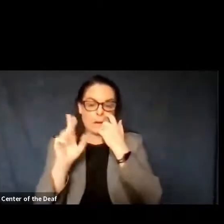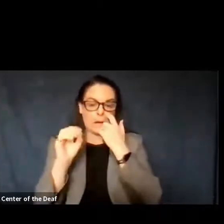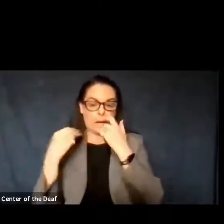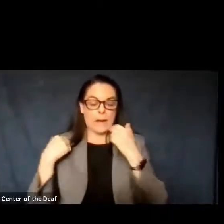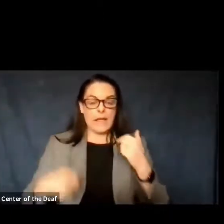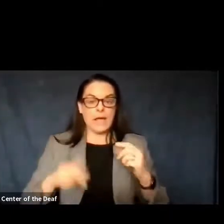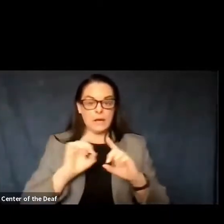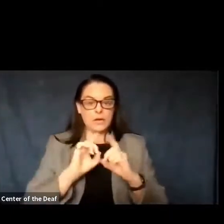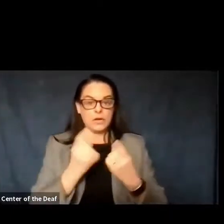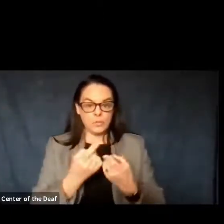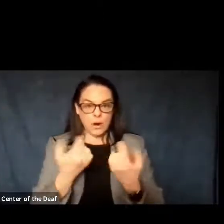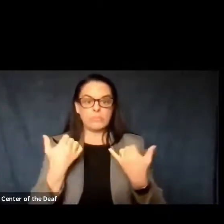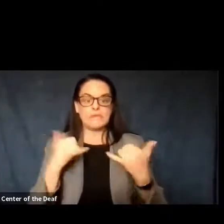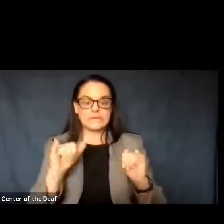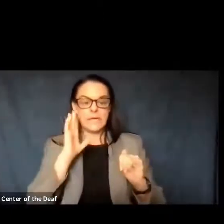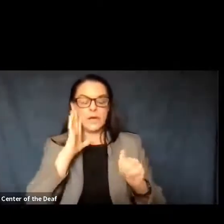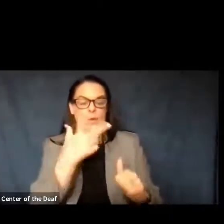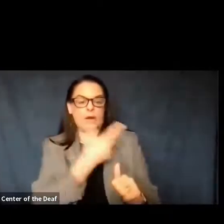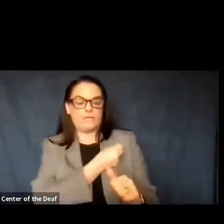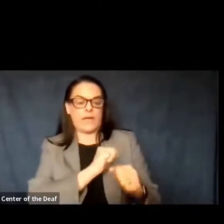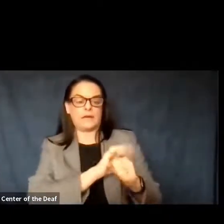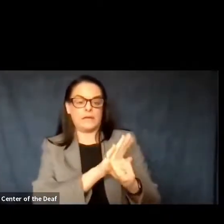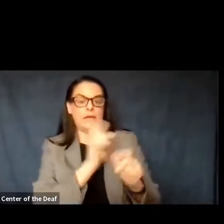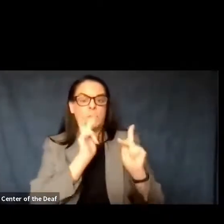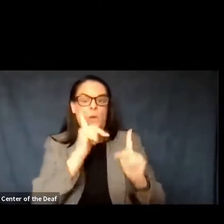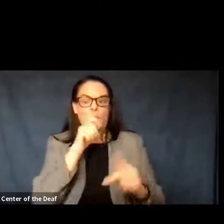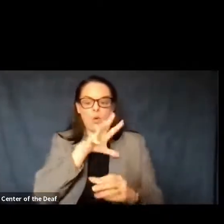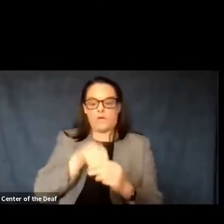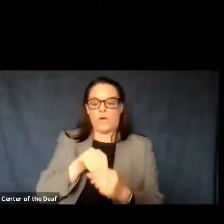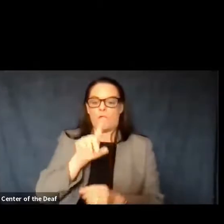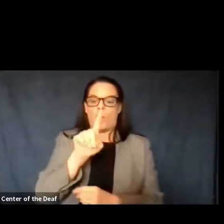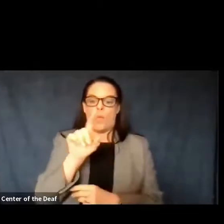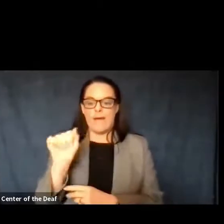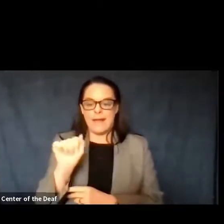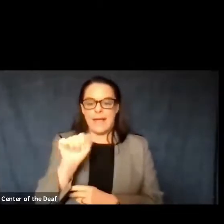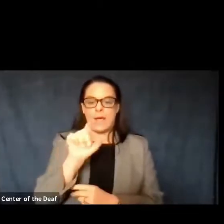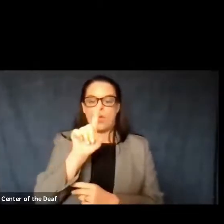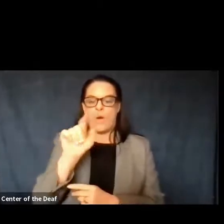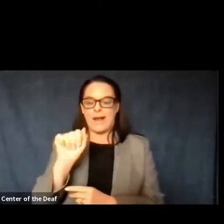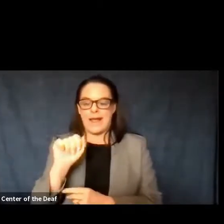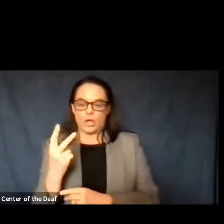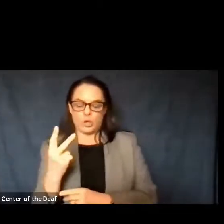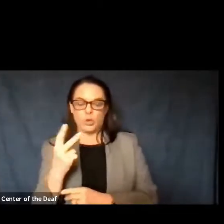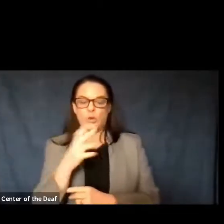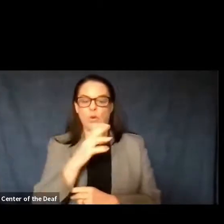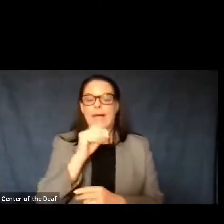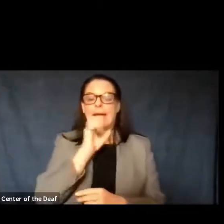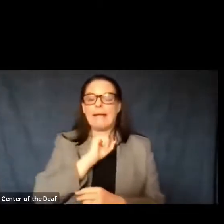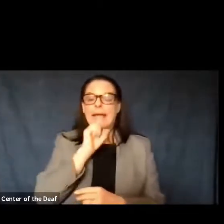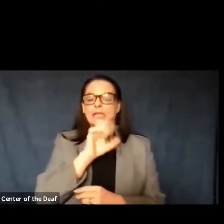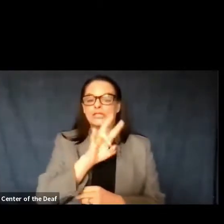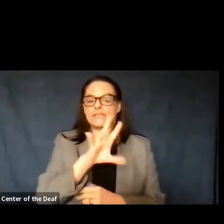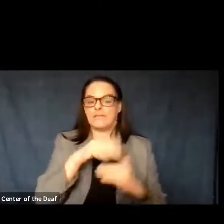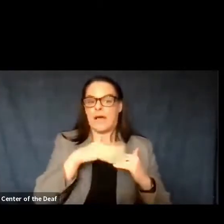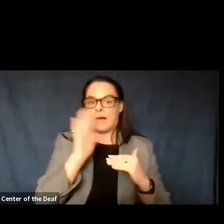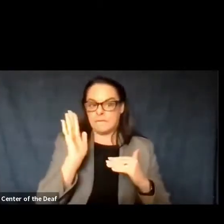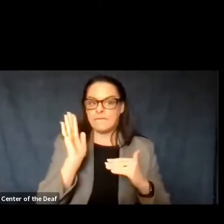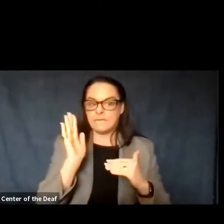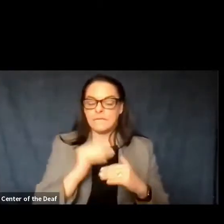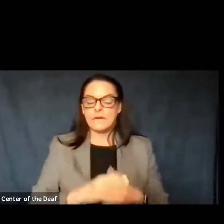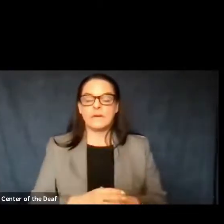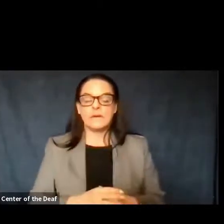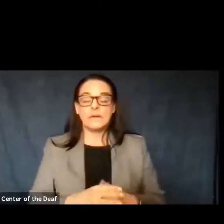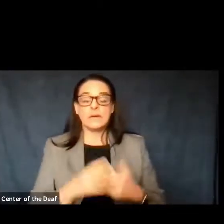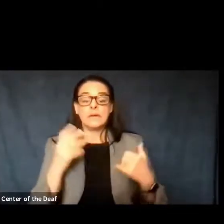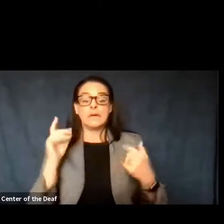Department continues to vaccinate those who fall within 1A, 1A2, and those who are aged 75 years and older.